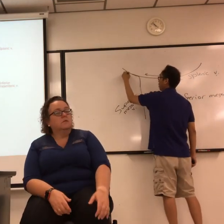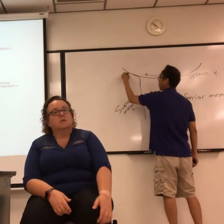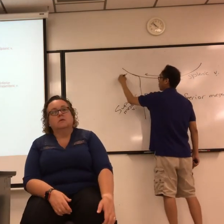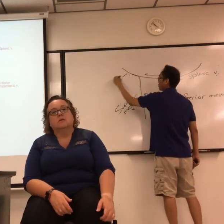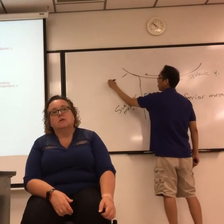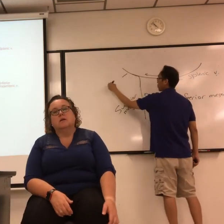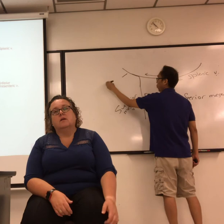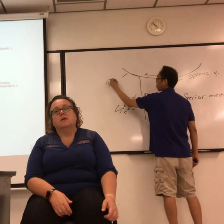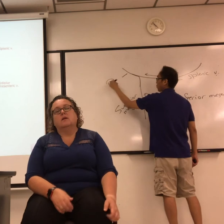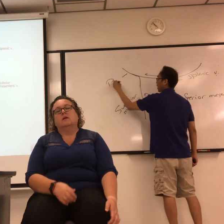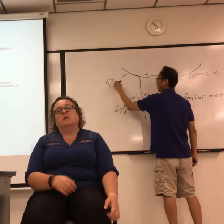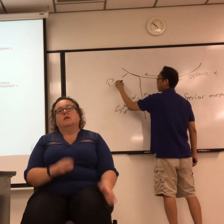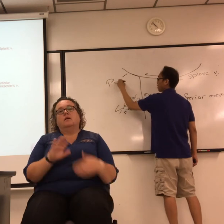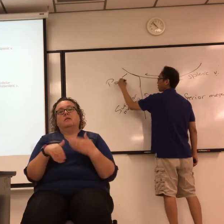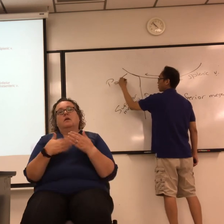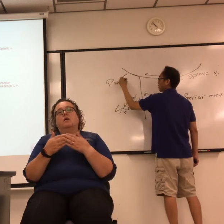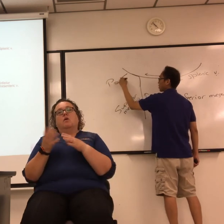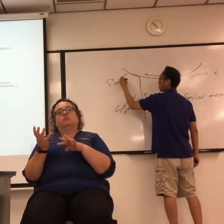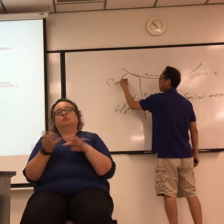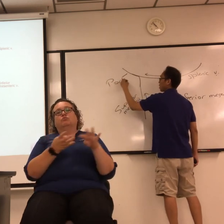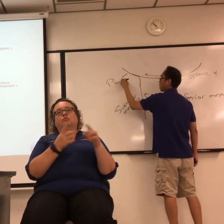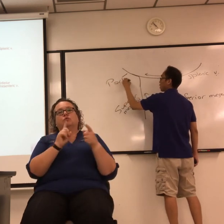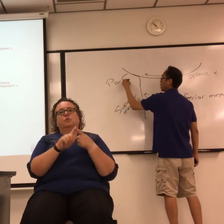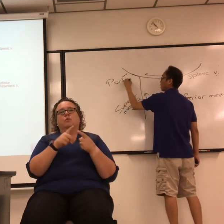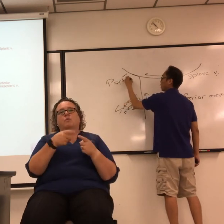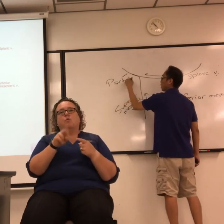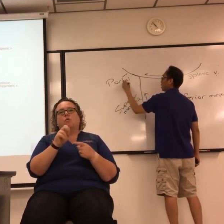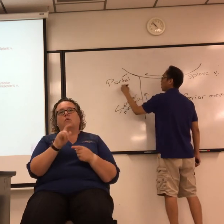And they all go through portal vein.